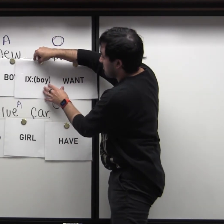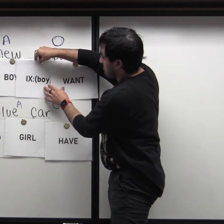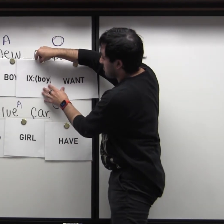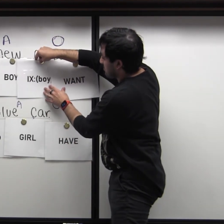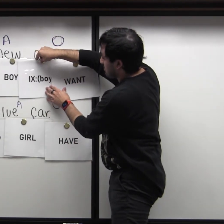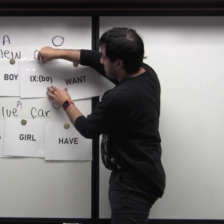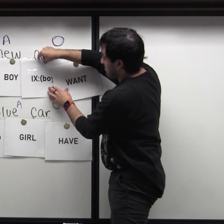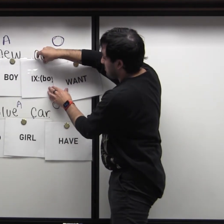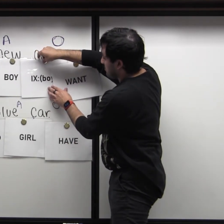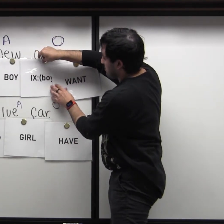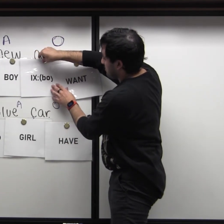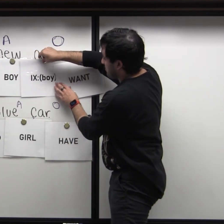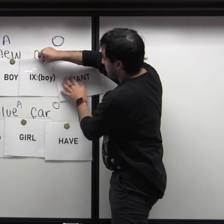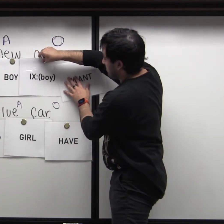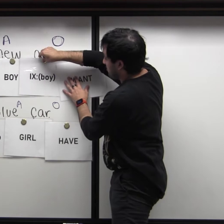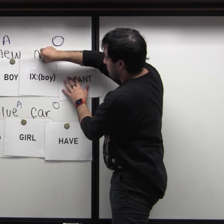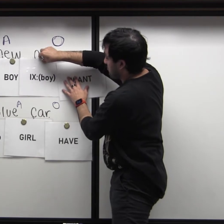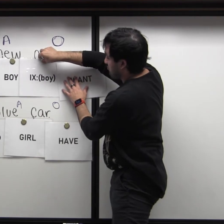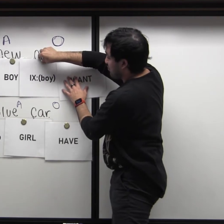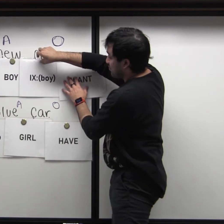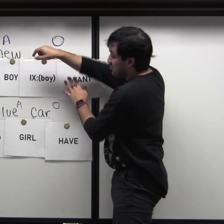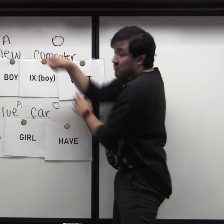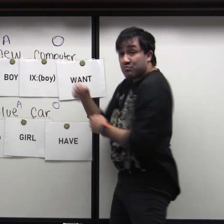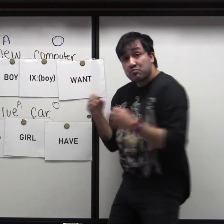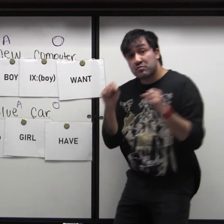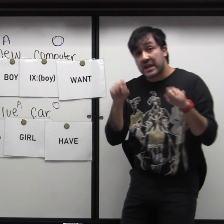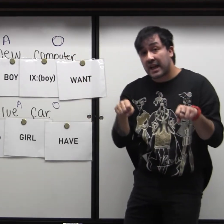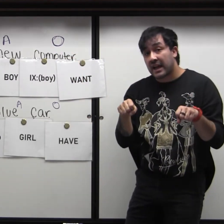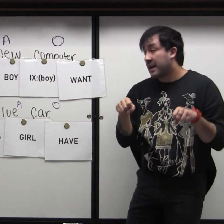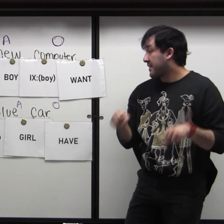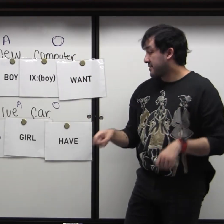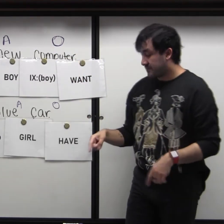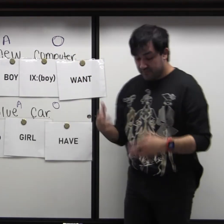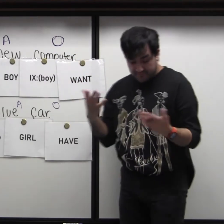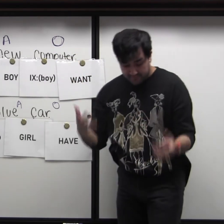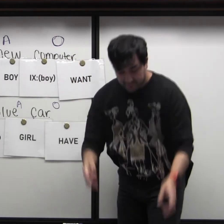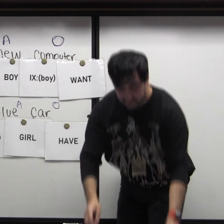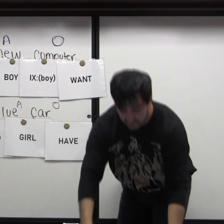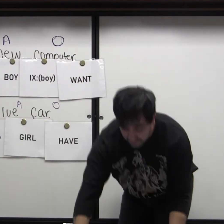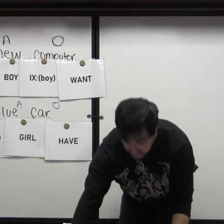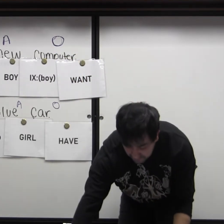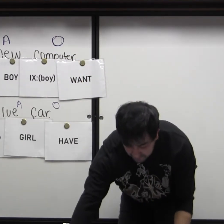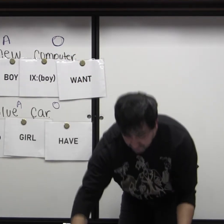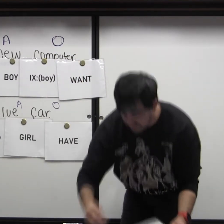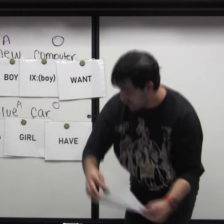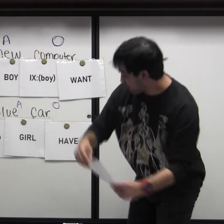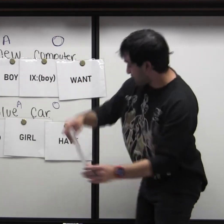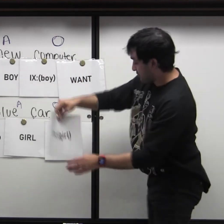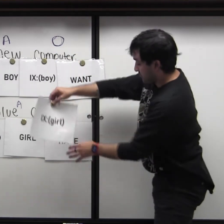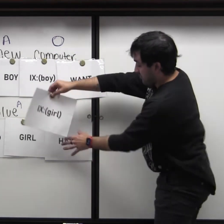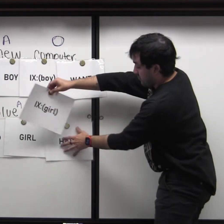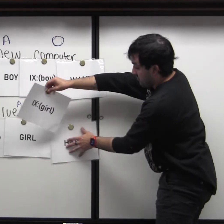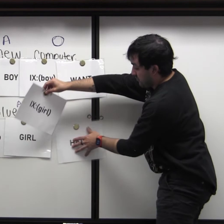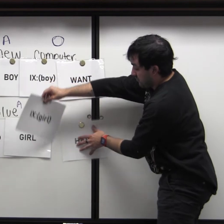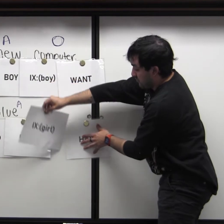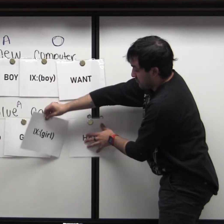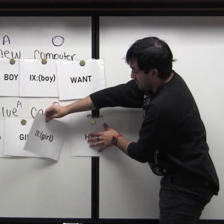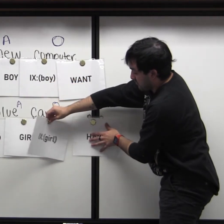IX boy here and try to squeeze that in there. We could add that in. And therefore, we could